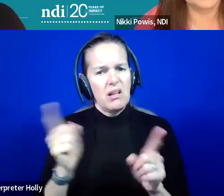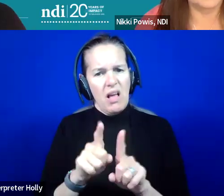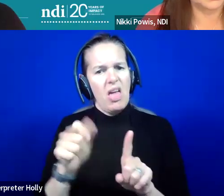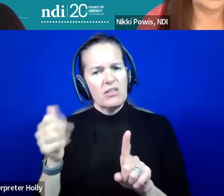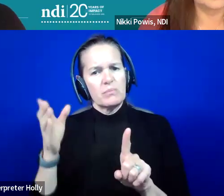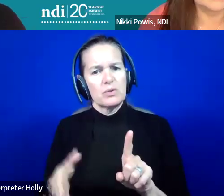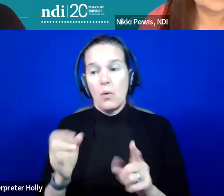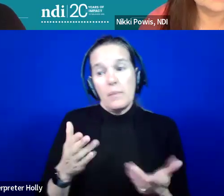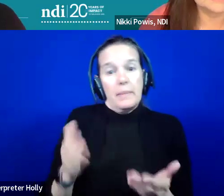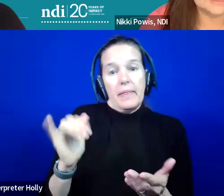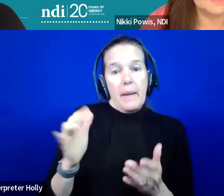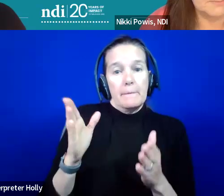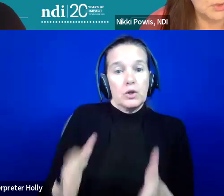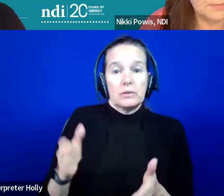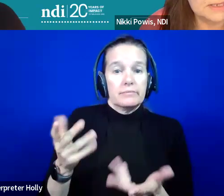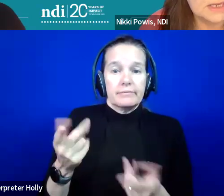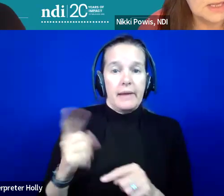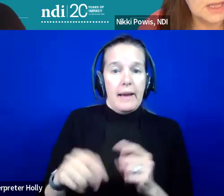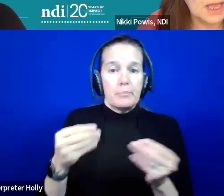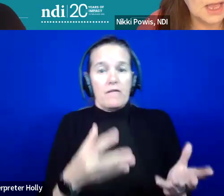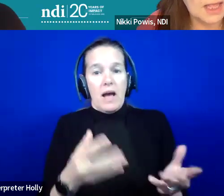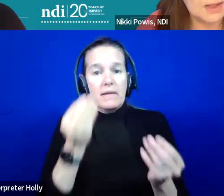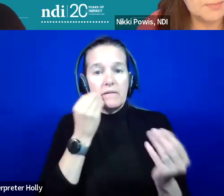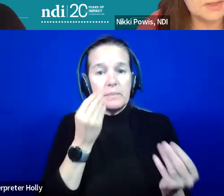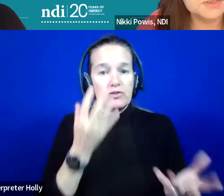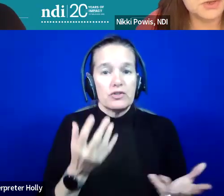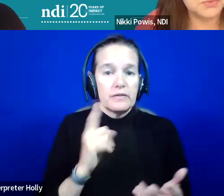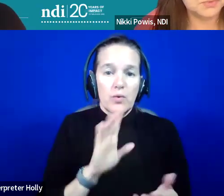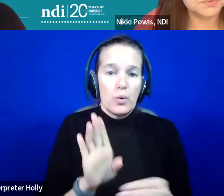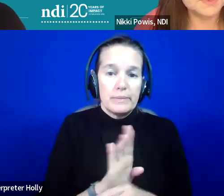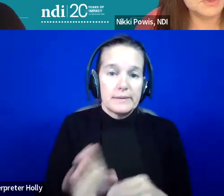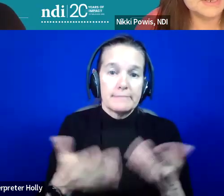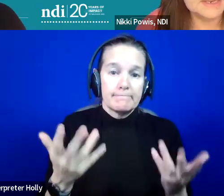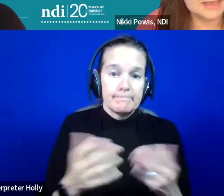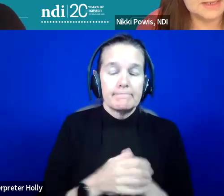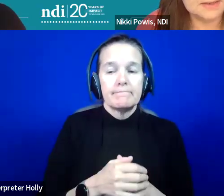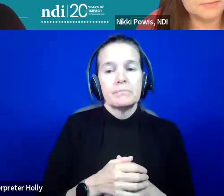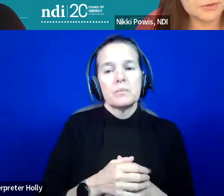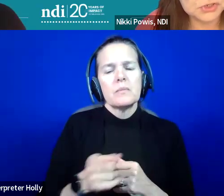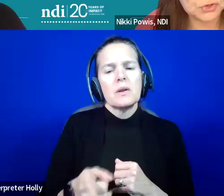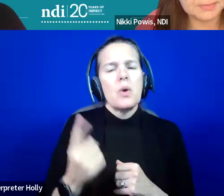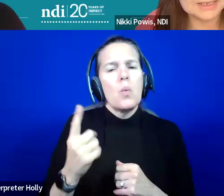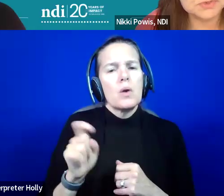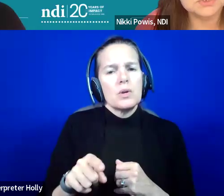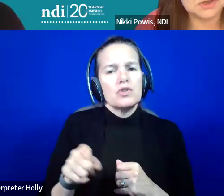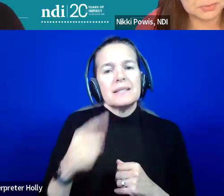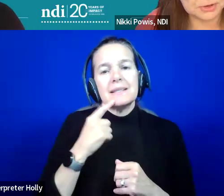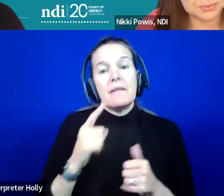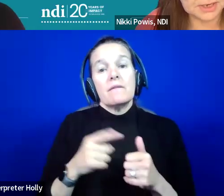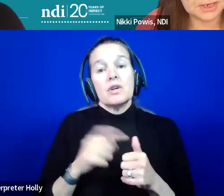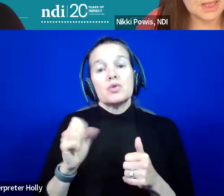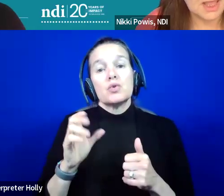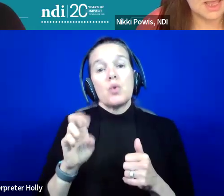the information for where your business is at that moment. Mhm. So someone is saying that their first SCORE match was